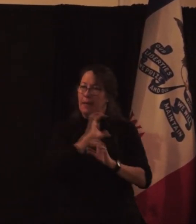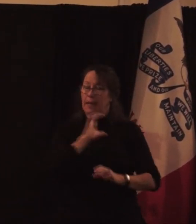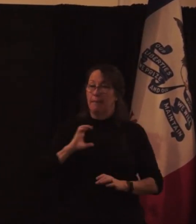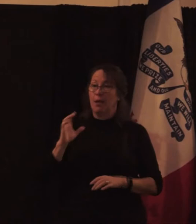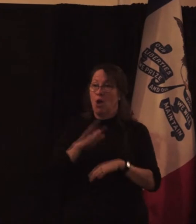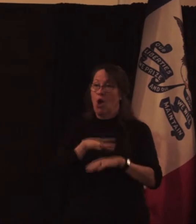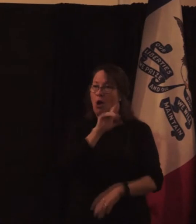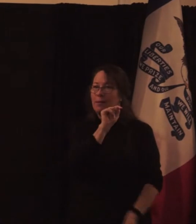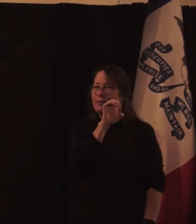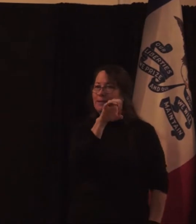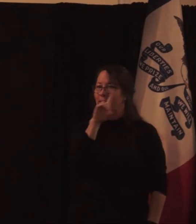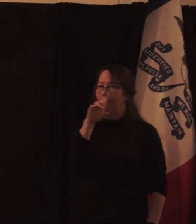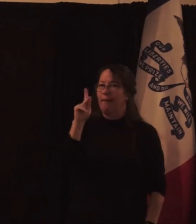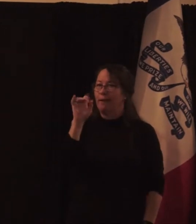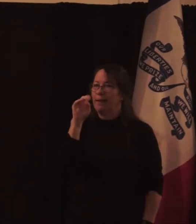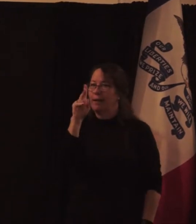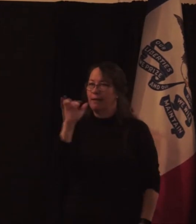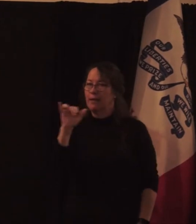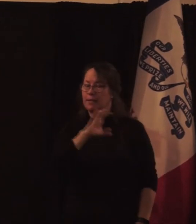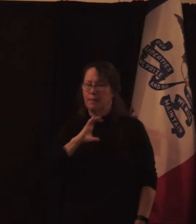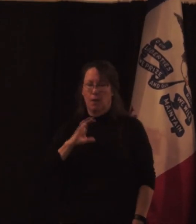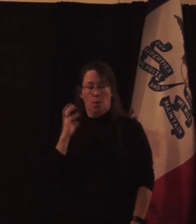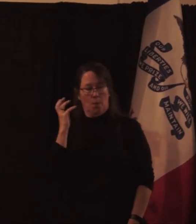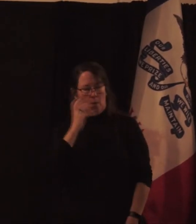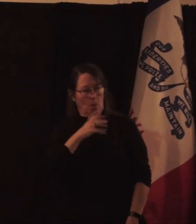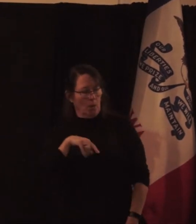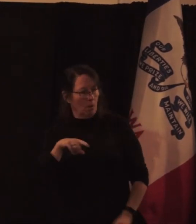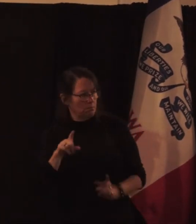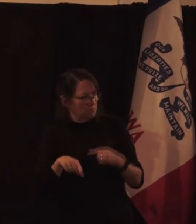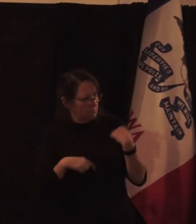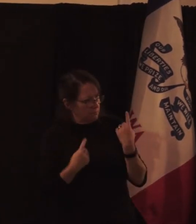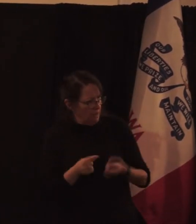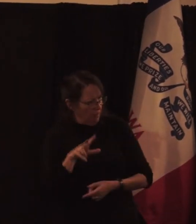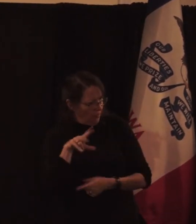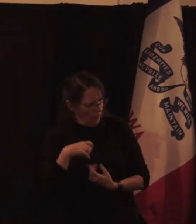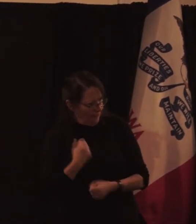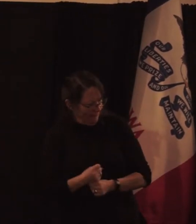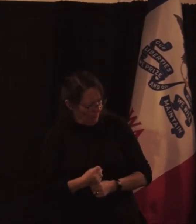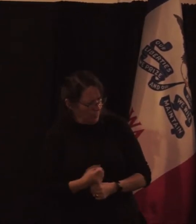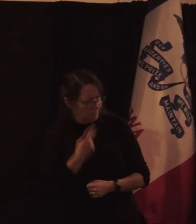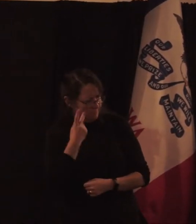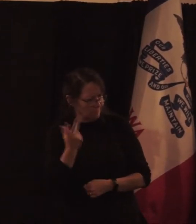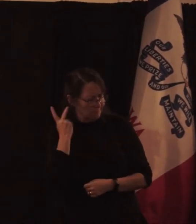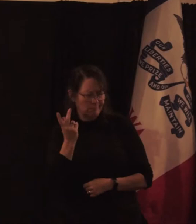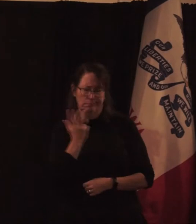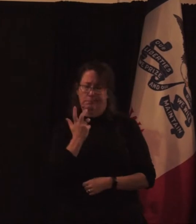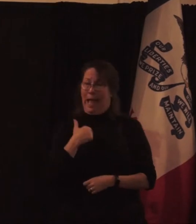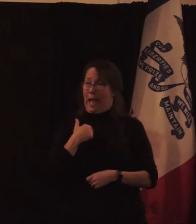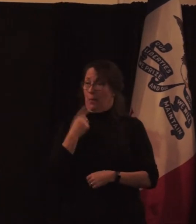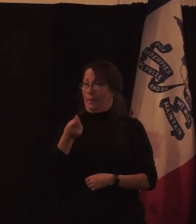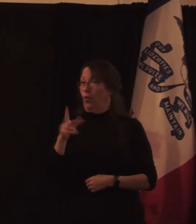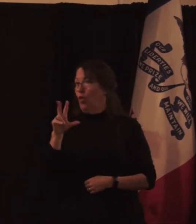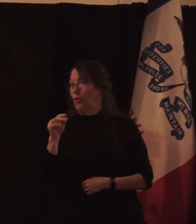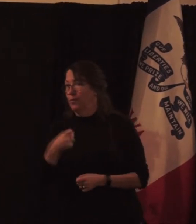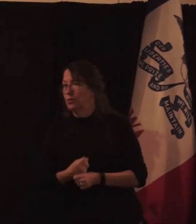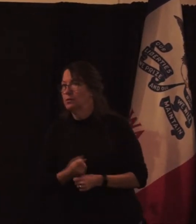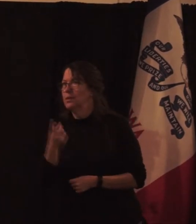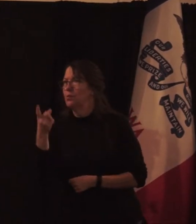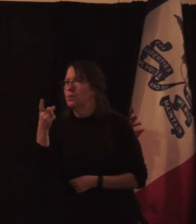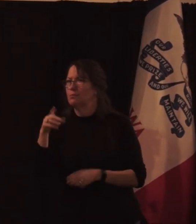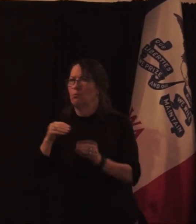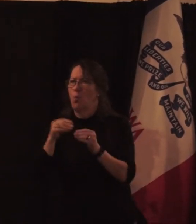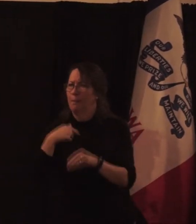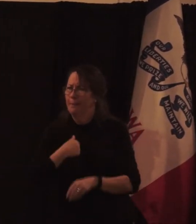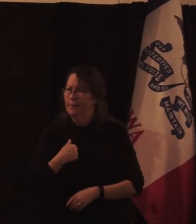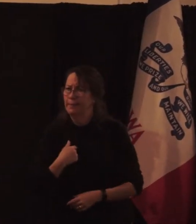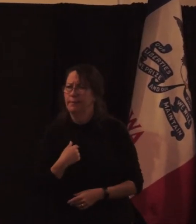on Ted Kennedy's committee, oh God, for almost, well, 30 years, I guess, now that I think about it. Well, I was there for 30 years. He was there